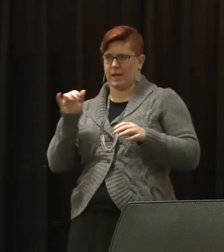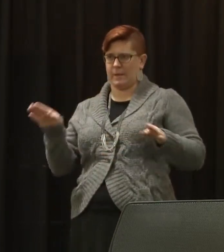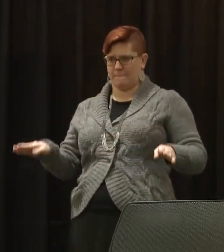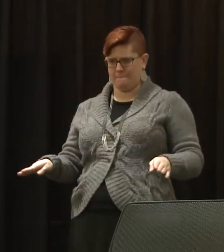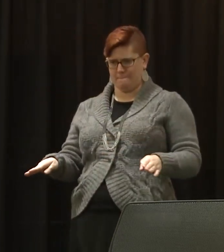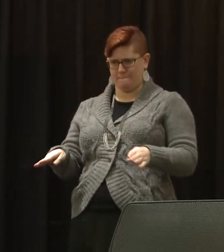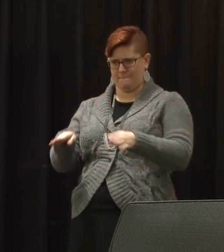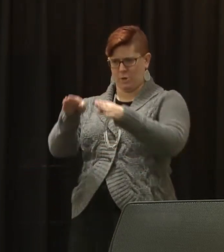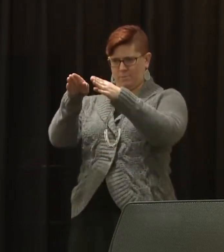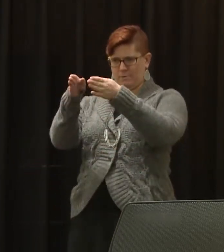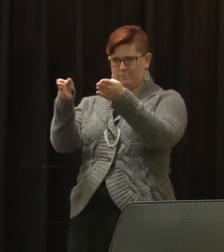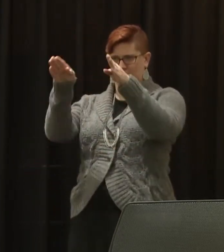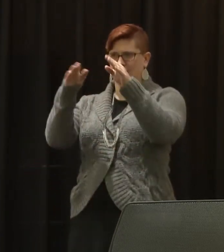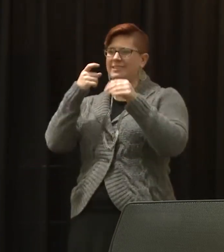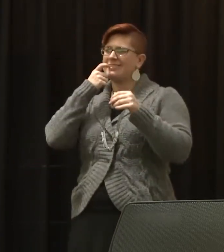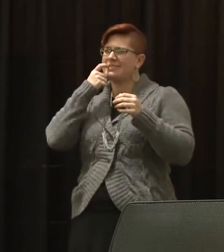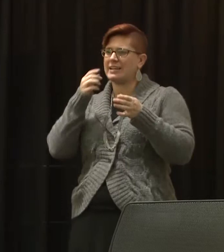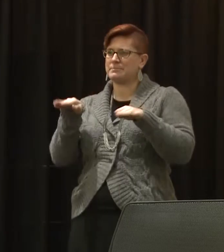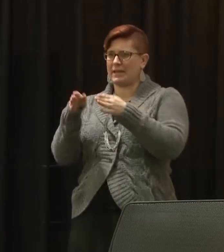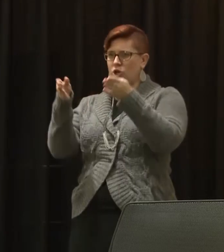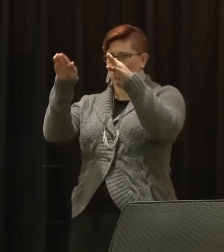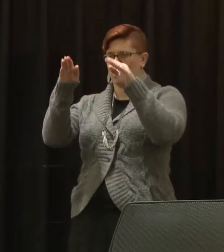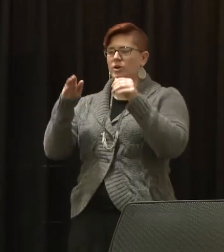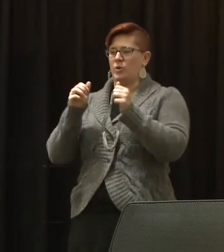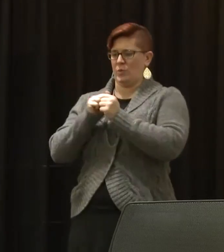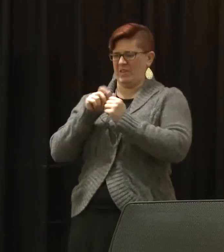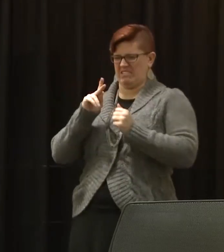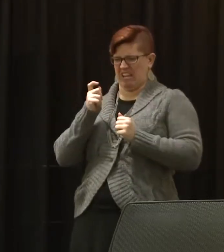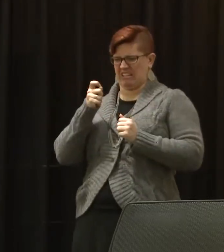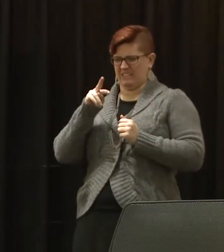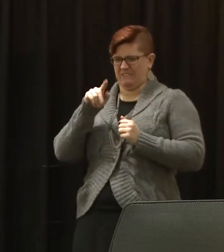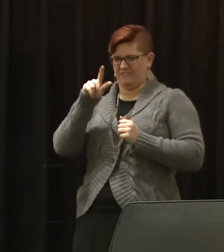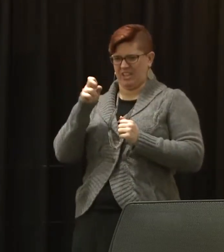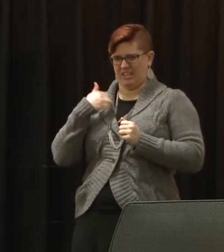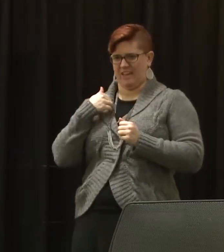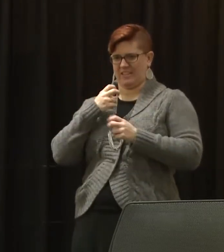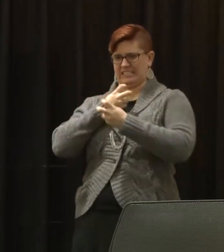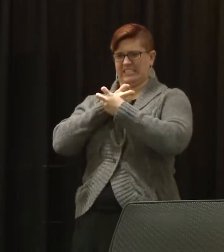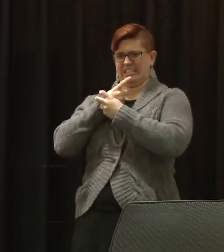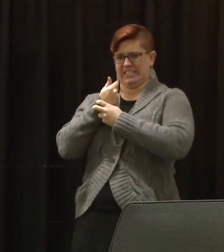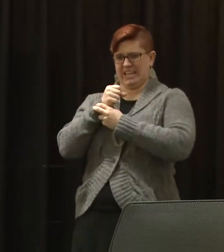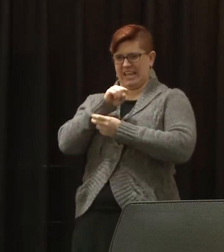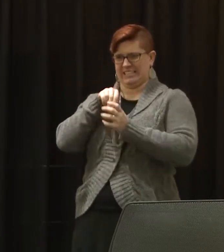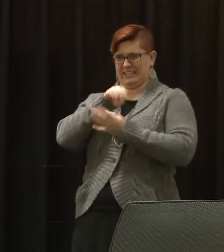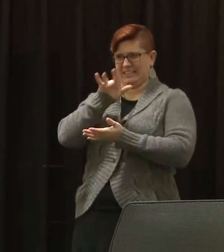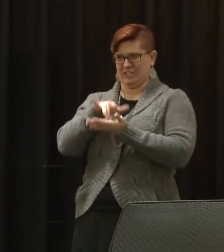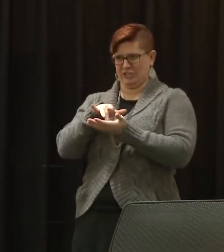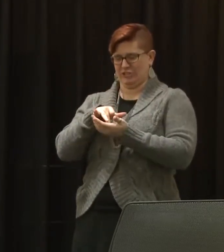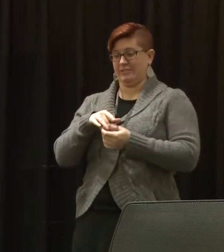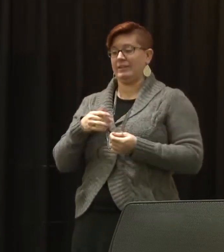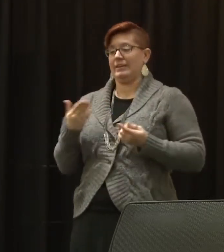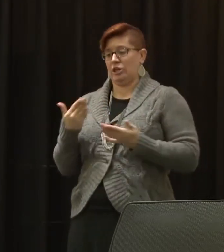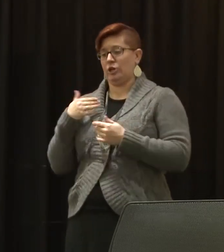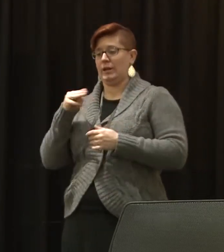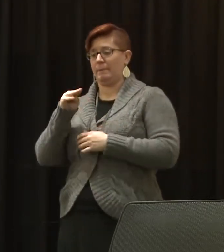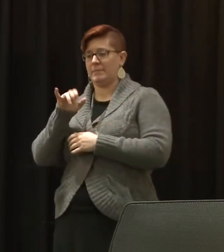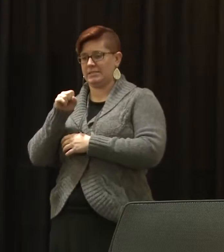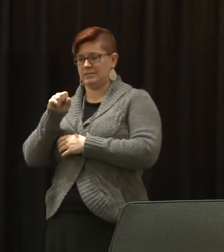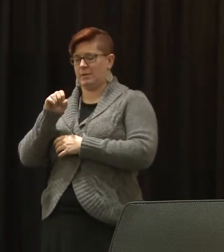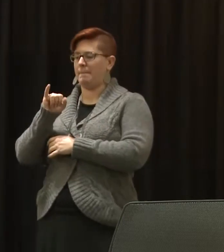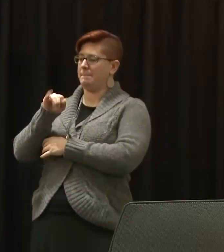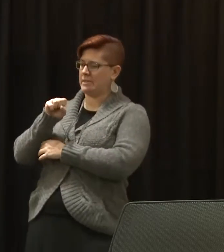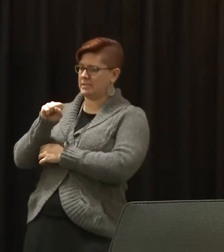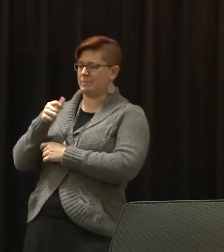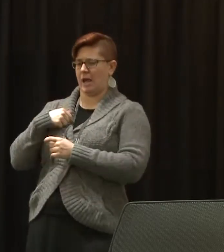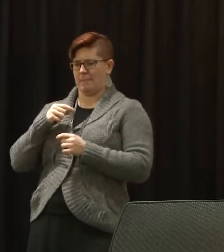beaker, with Knoxville, the inert but toxic gas, hovering in its center. Here in Oxford, Mississippi, I am located along the